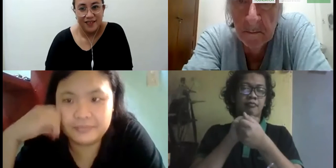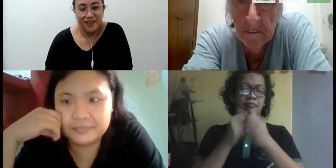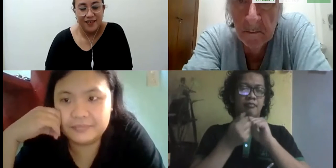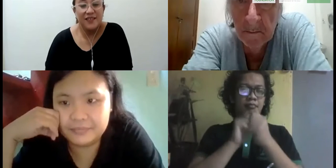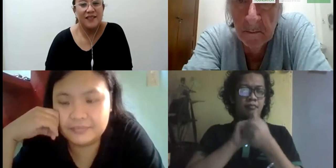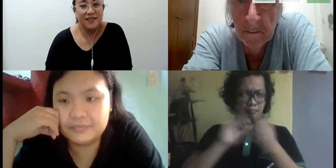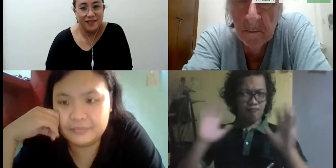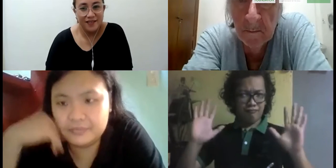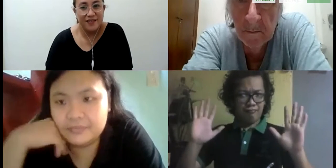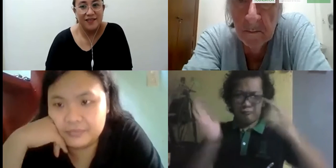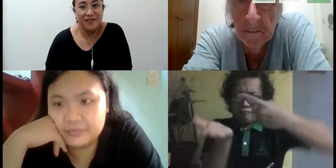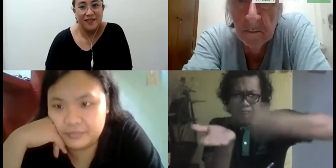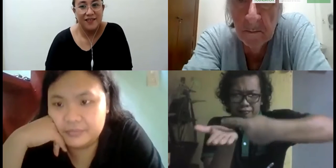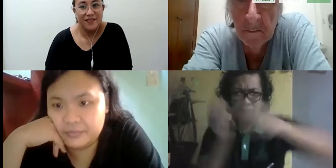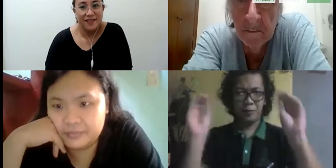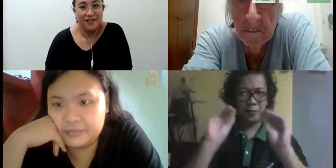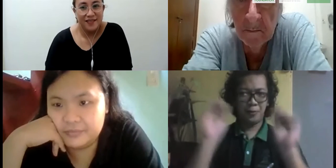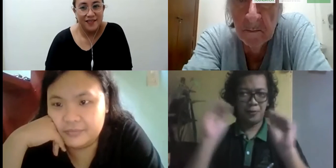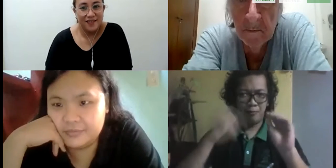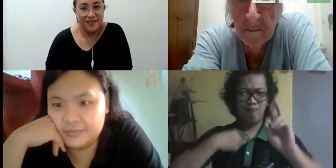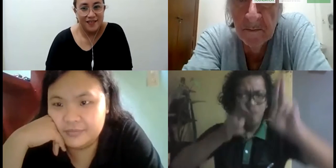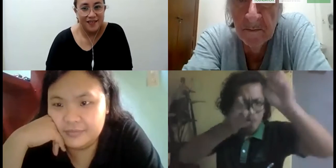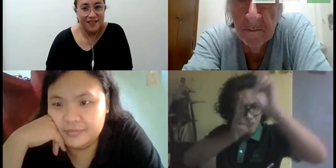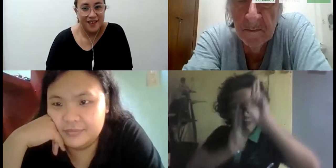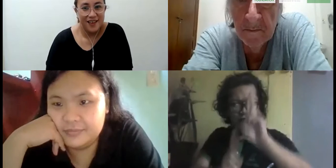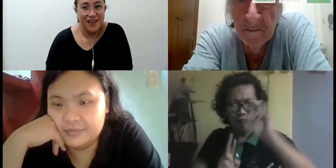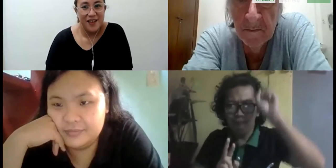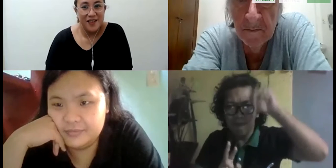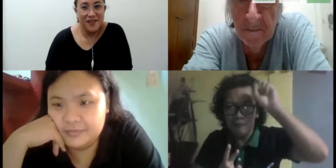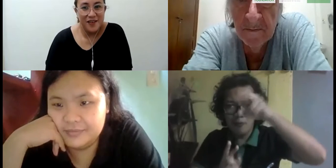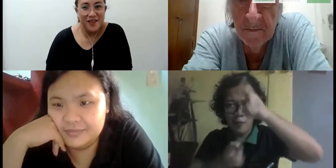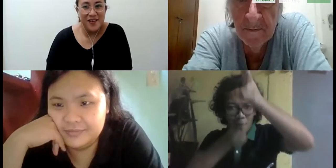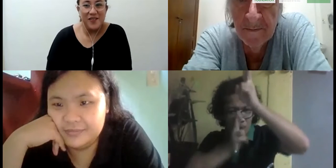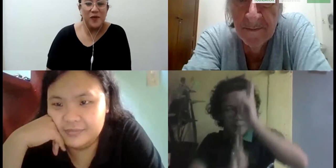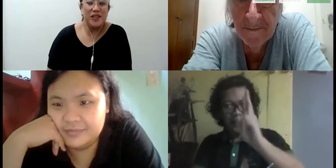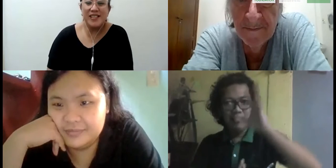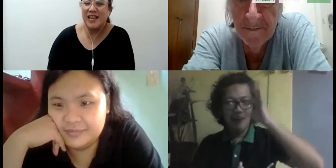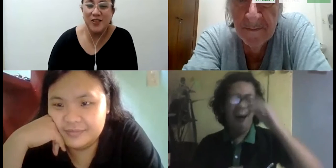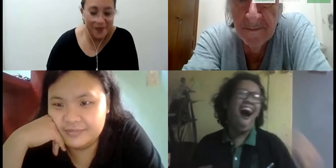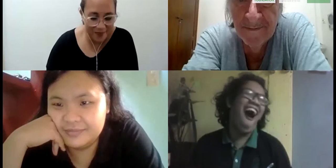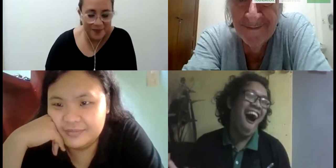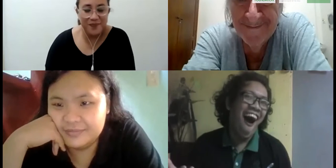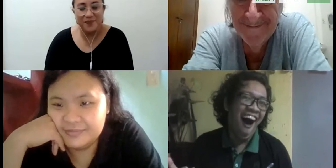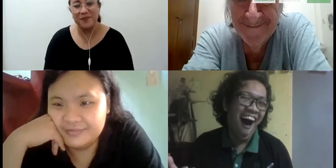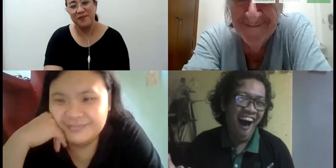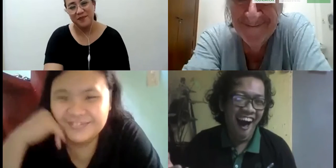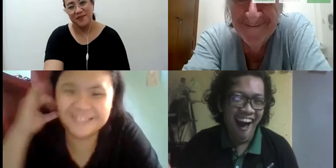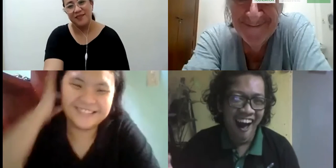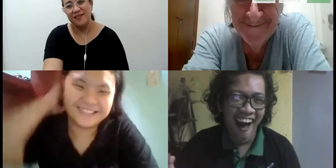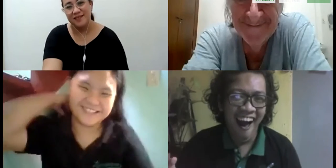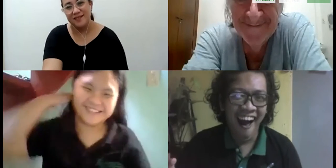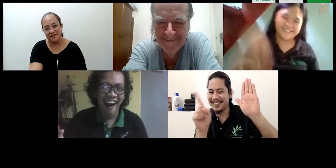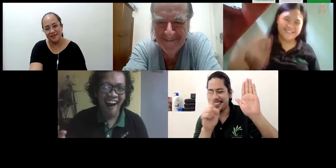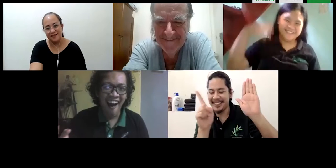shape, the initial hand shape for the word ugly, or for the sign ugly, then okay. I'll respect that. I'll honor that because we got